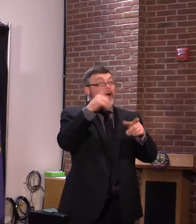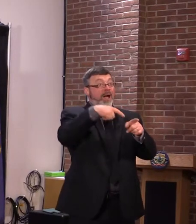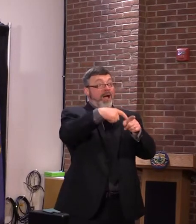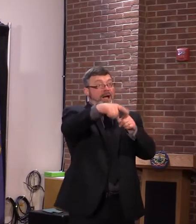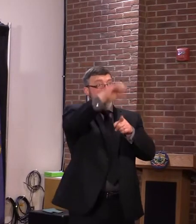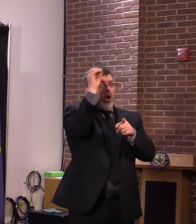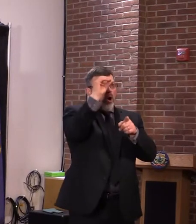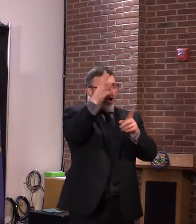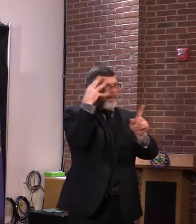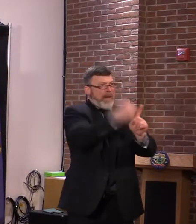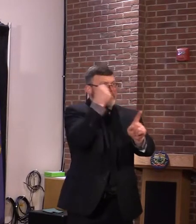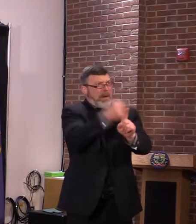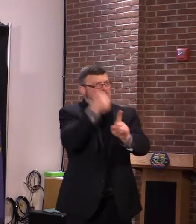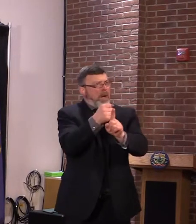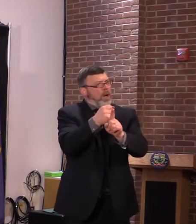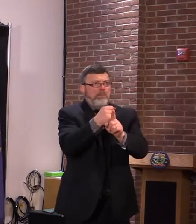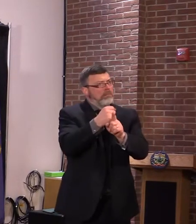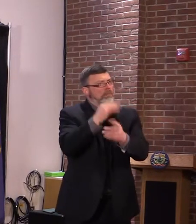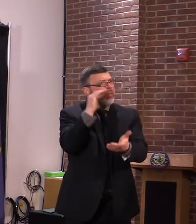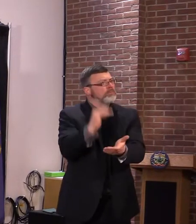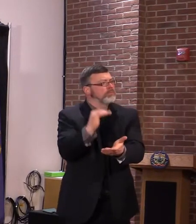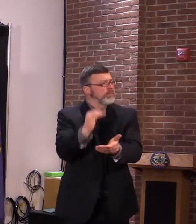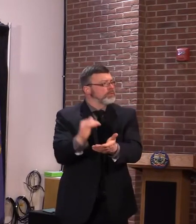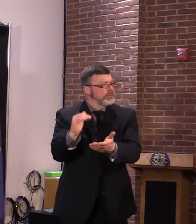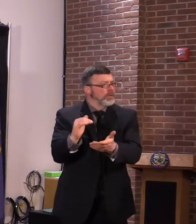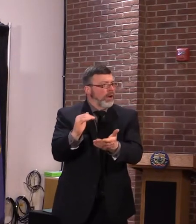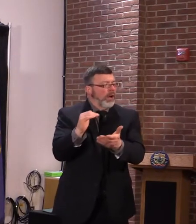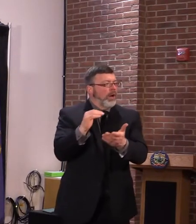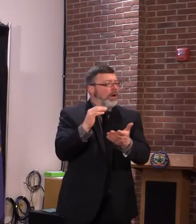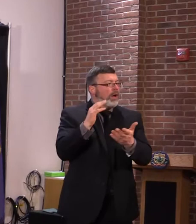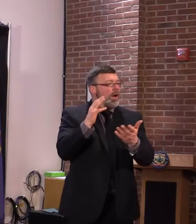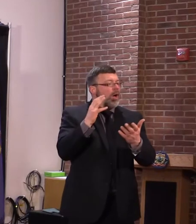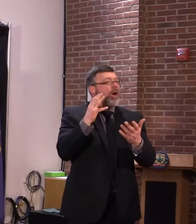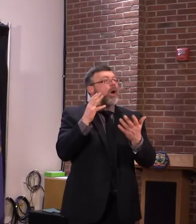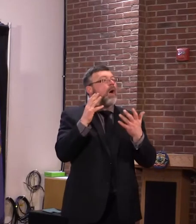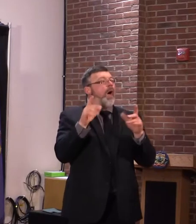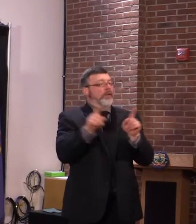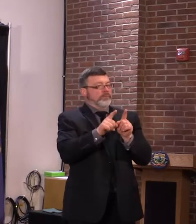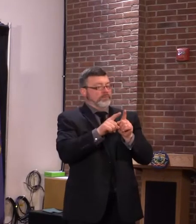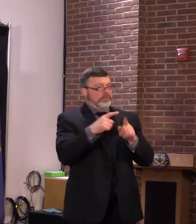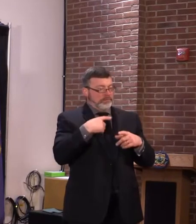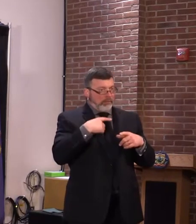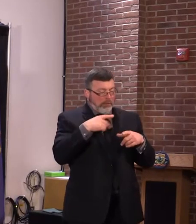our ability to manage a patient's breathing in non-invasive ways.